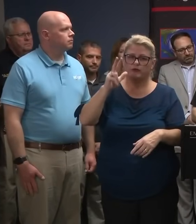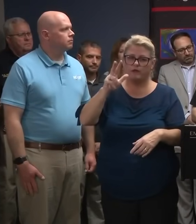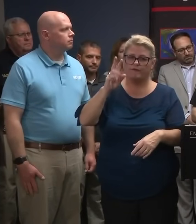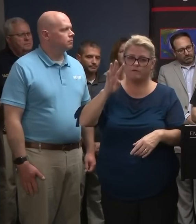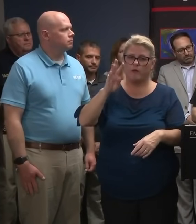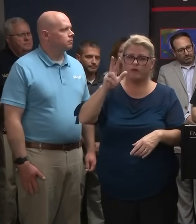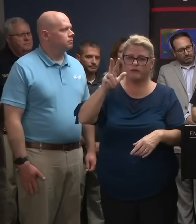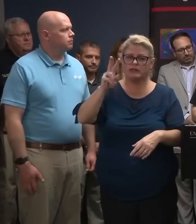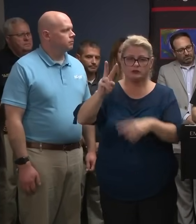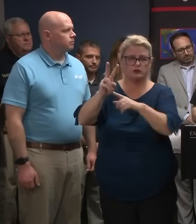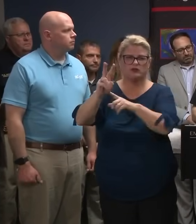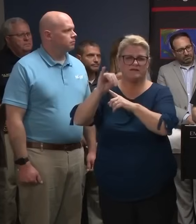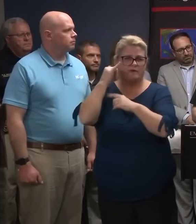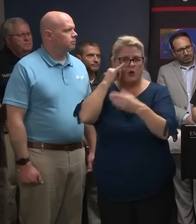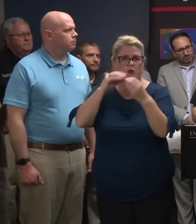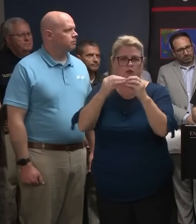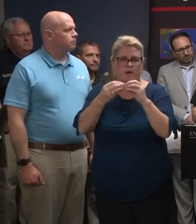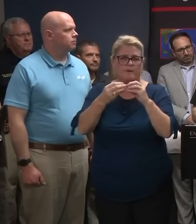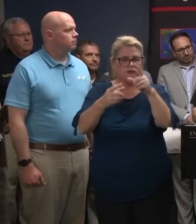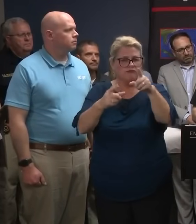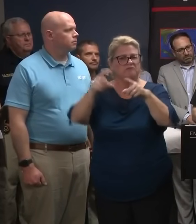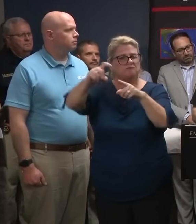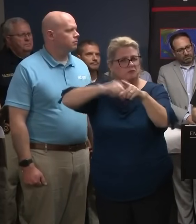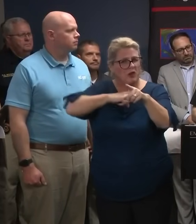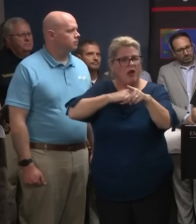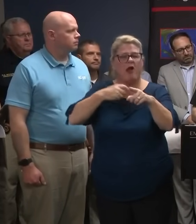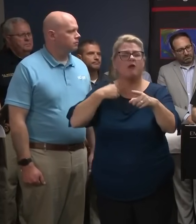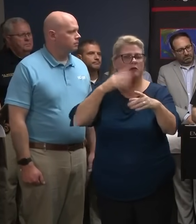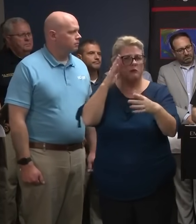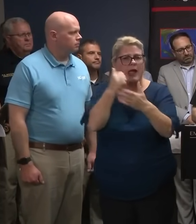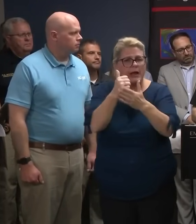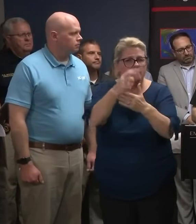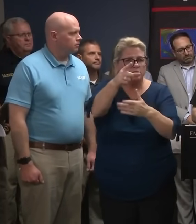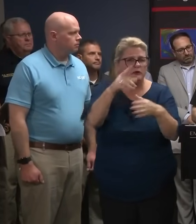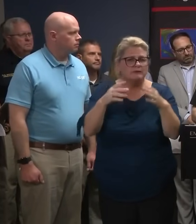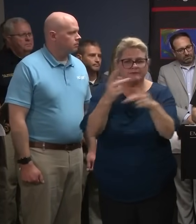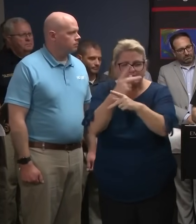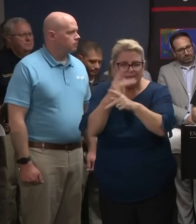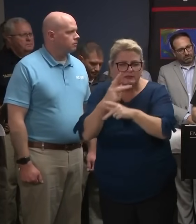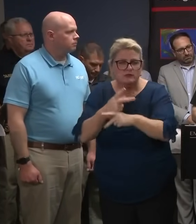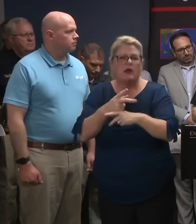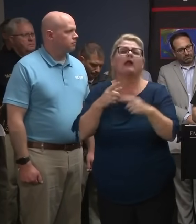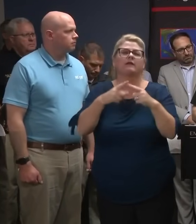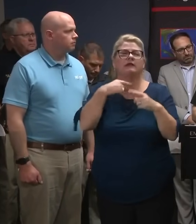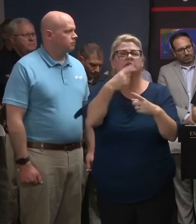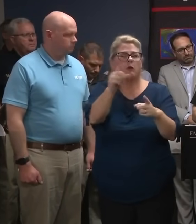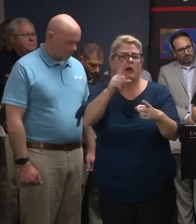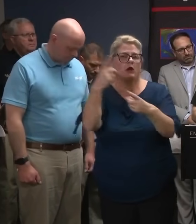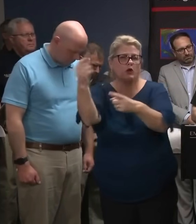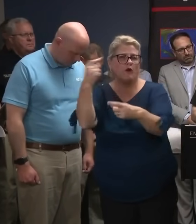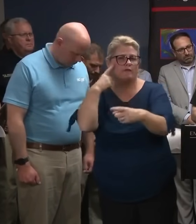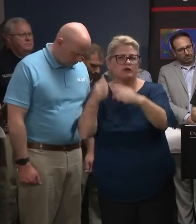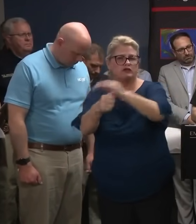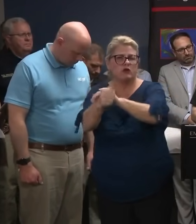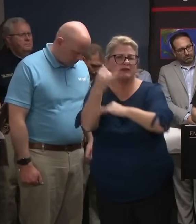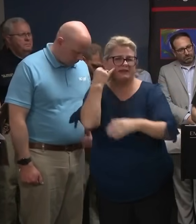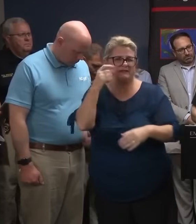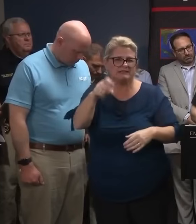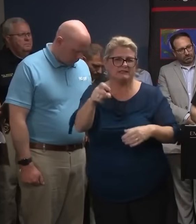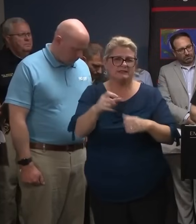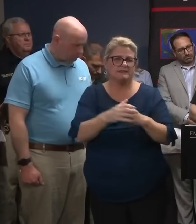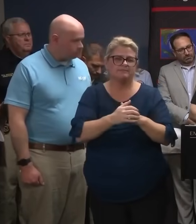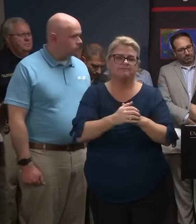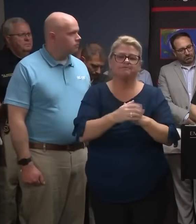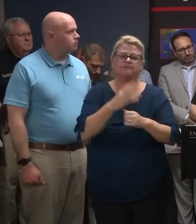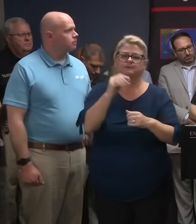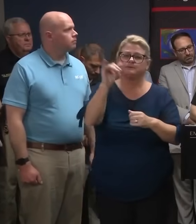855-472-3432. We will work with you to identify what your needs are and then get you to one of our shelters if that's appropriate.